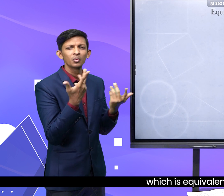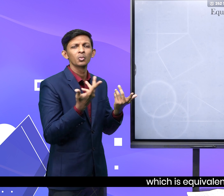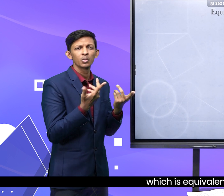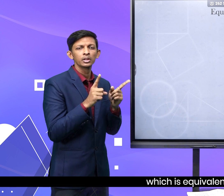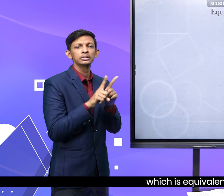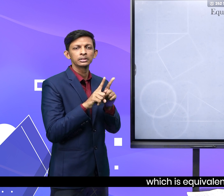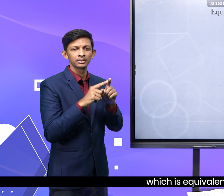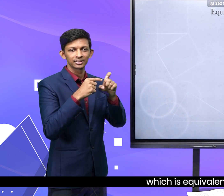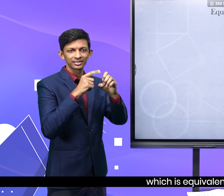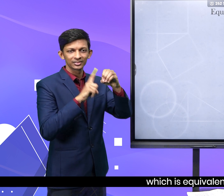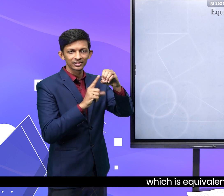is equivalent to it.